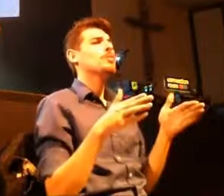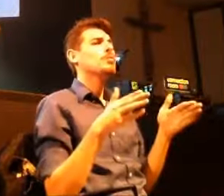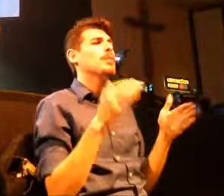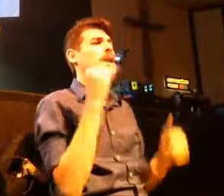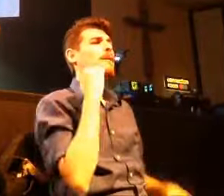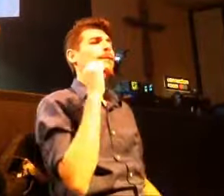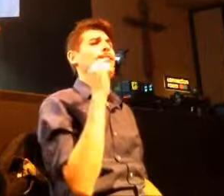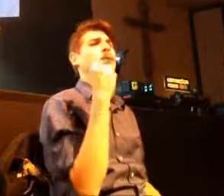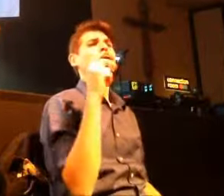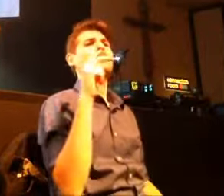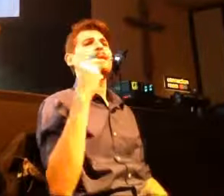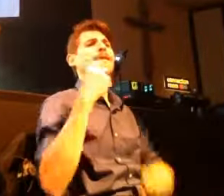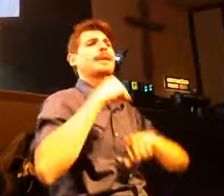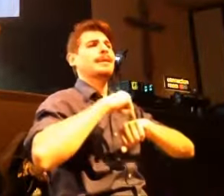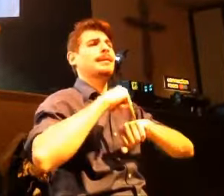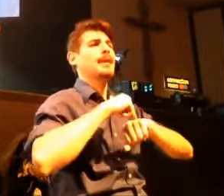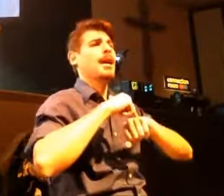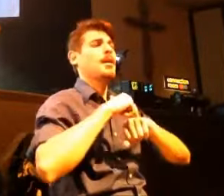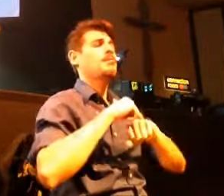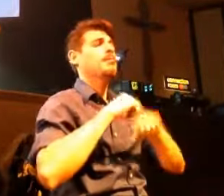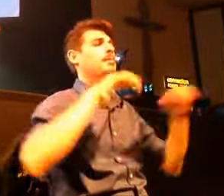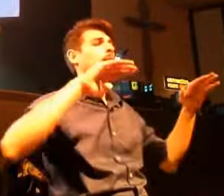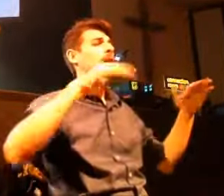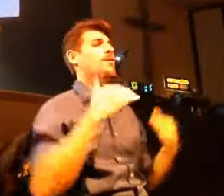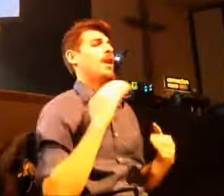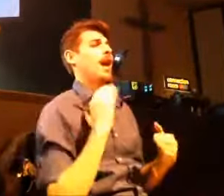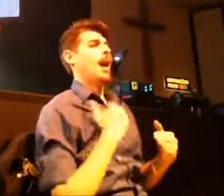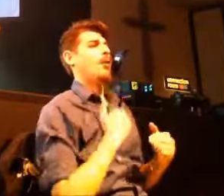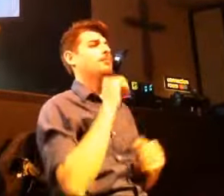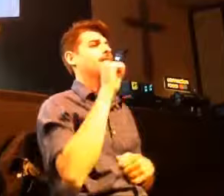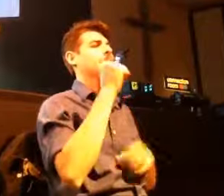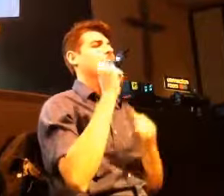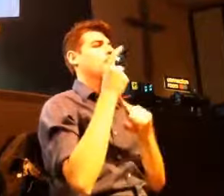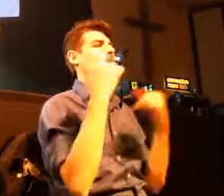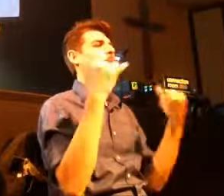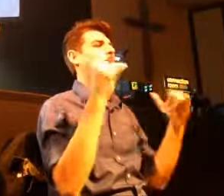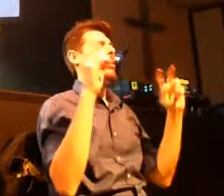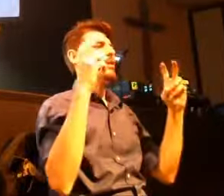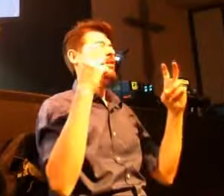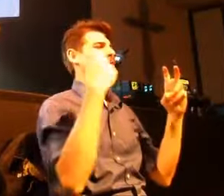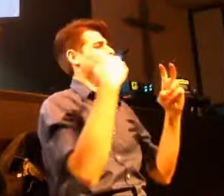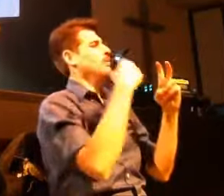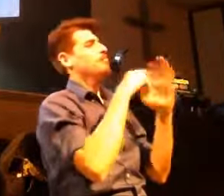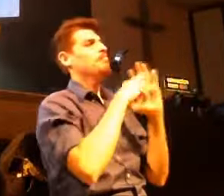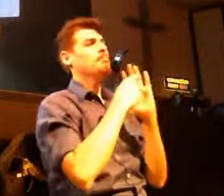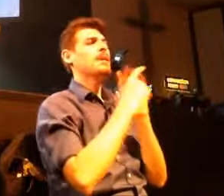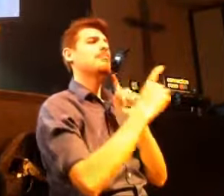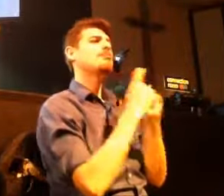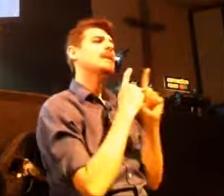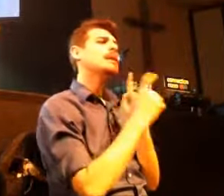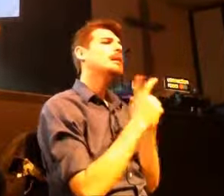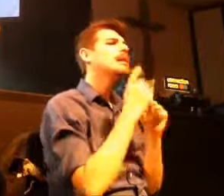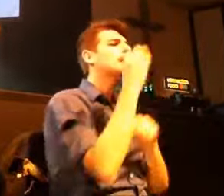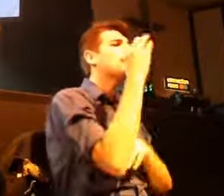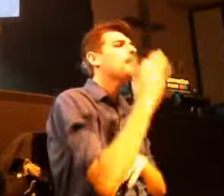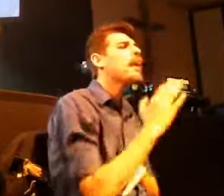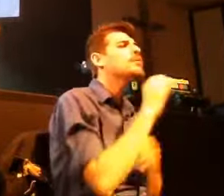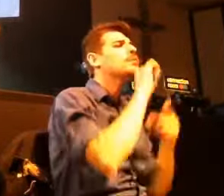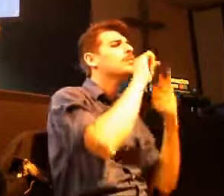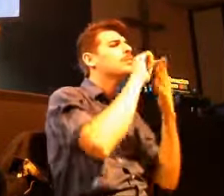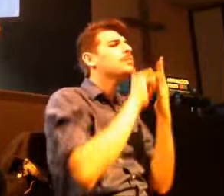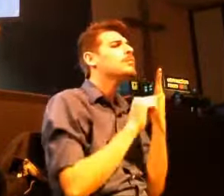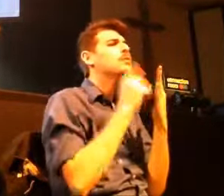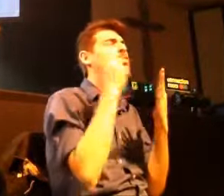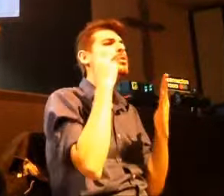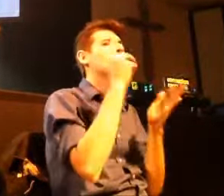party when the service is over. Glenn will be back there, Andy will be back there, myself will be back there. And so if you would just want to meet some of the people that you see on a weekly basis